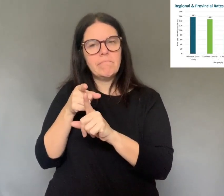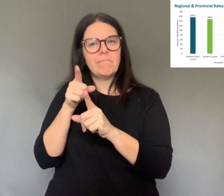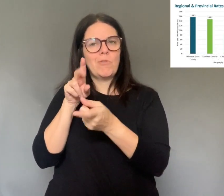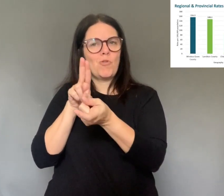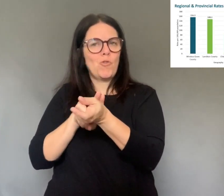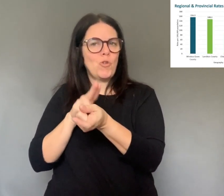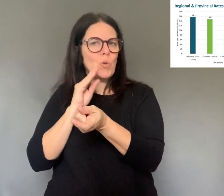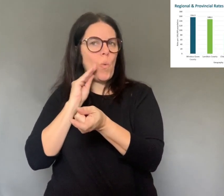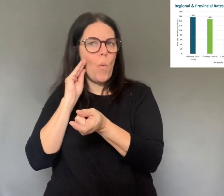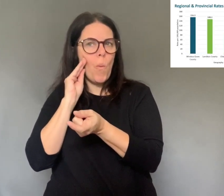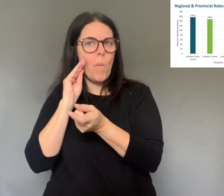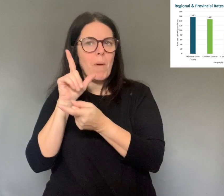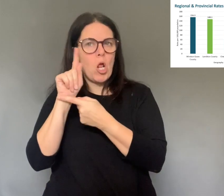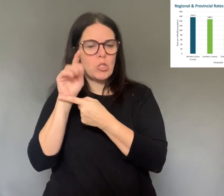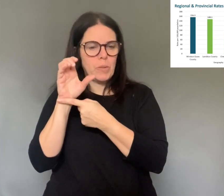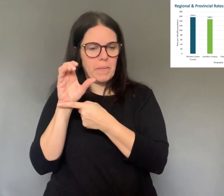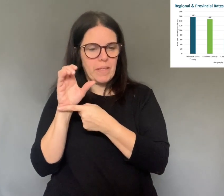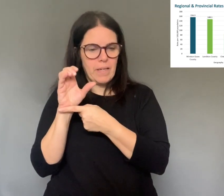the entire